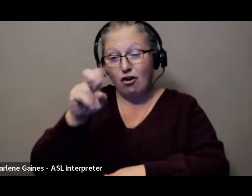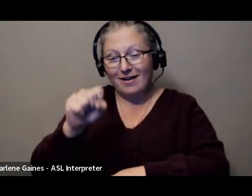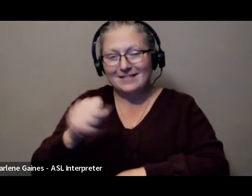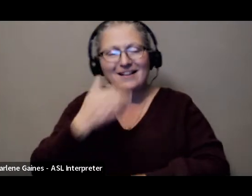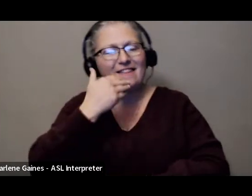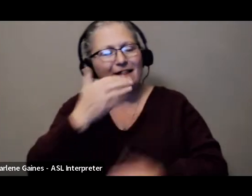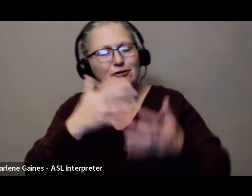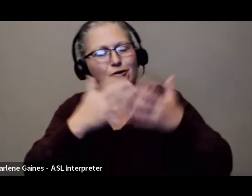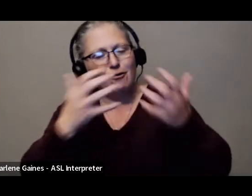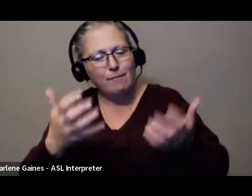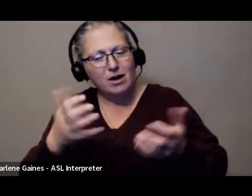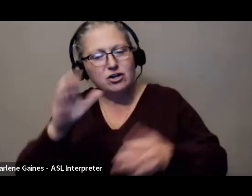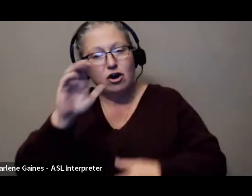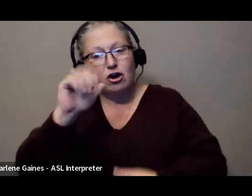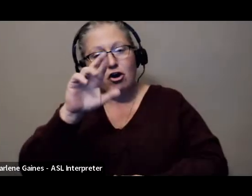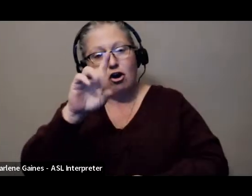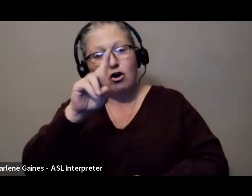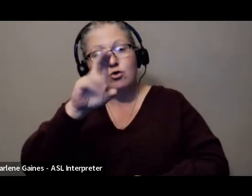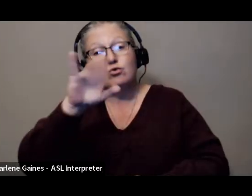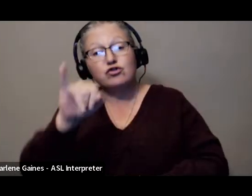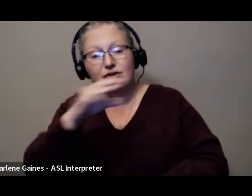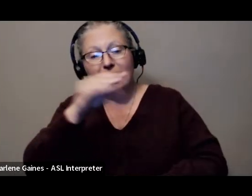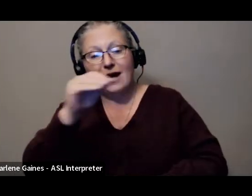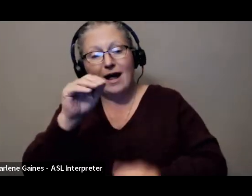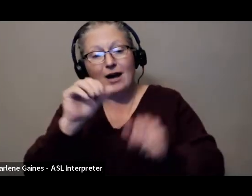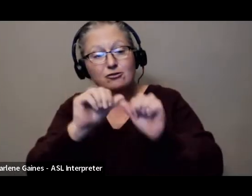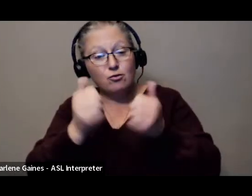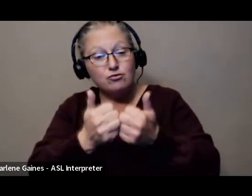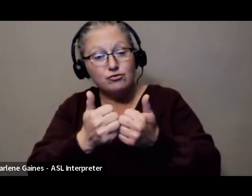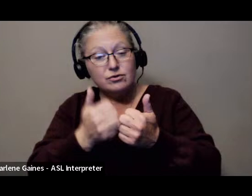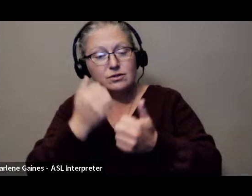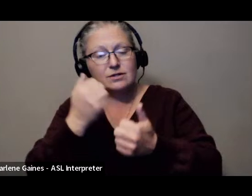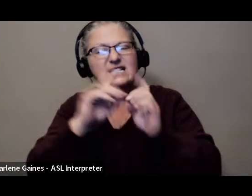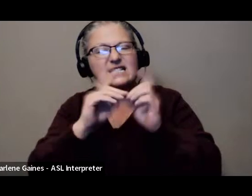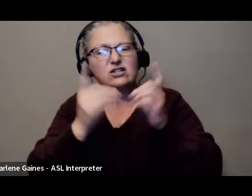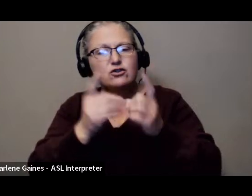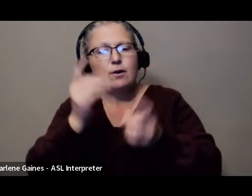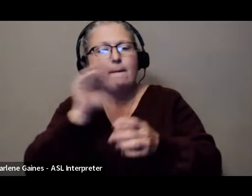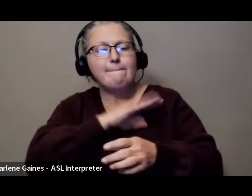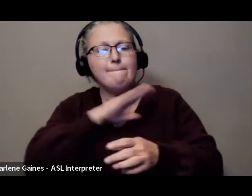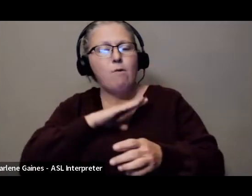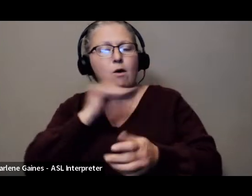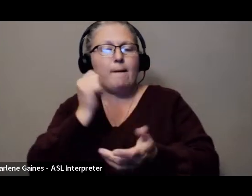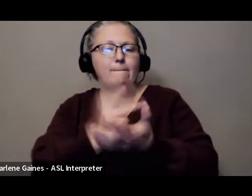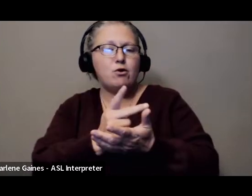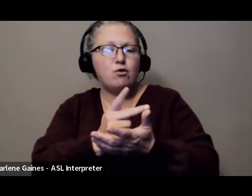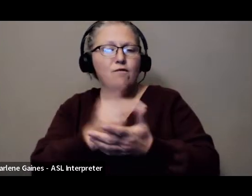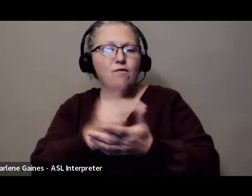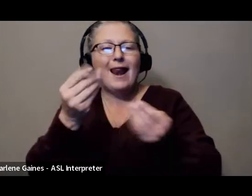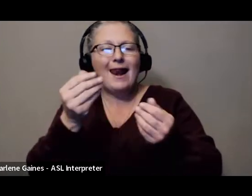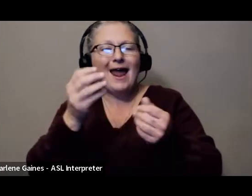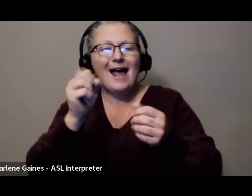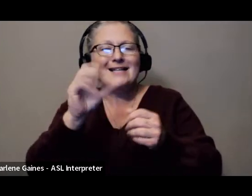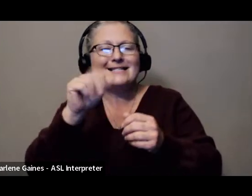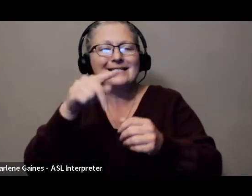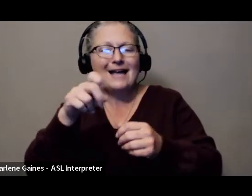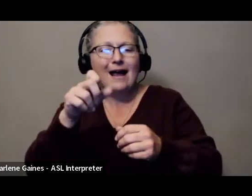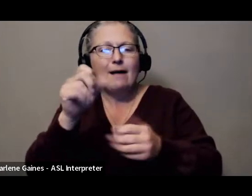much. Carducci Associates is one of the district's board-approved landscape architects in our